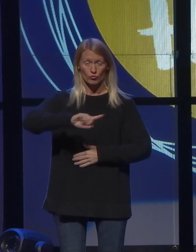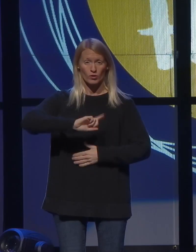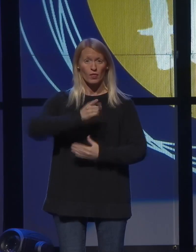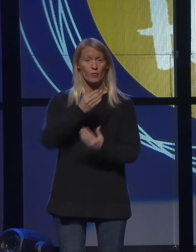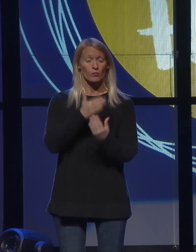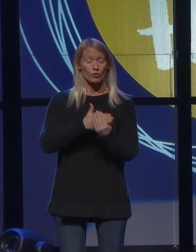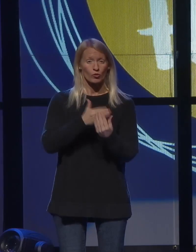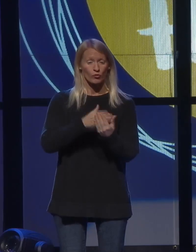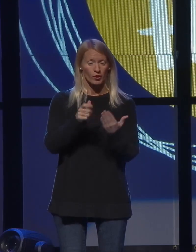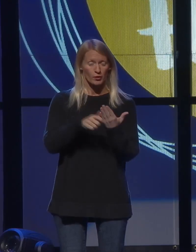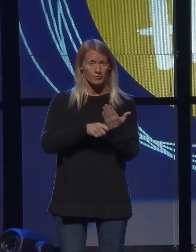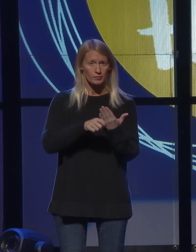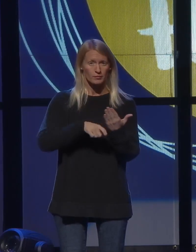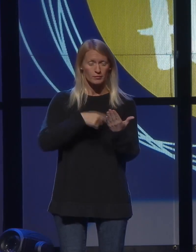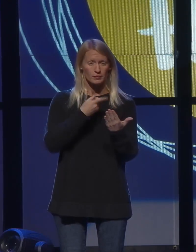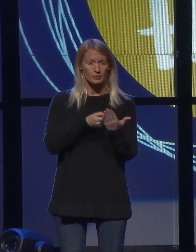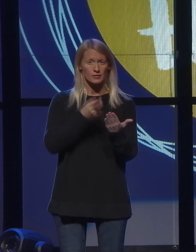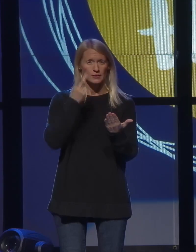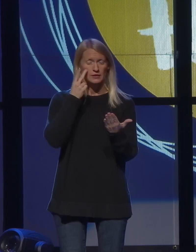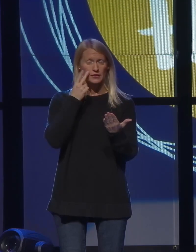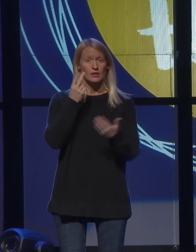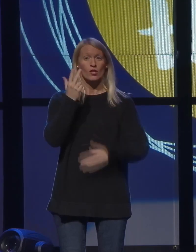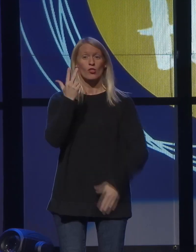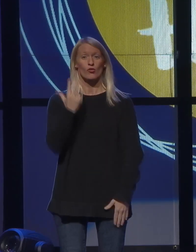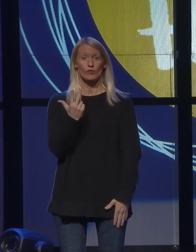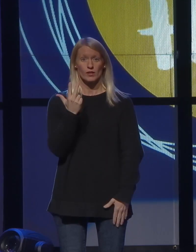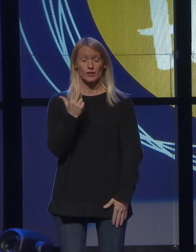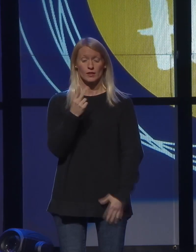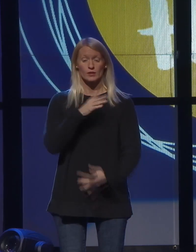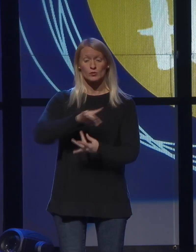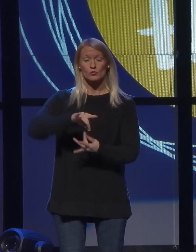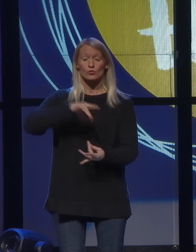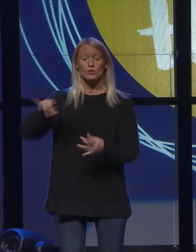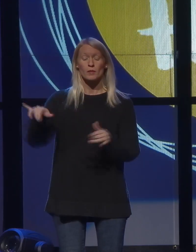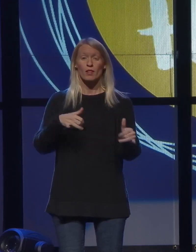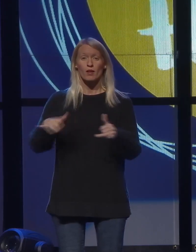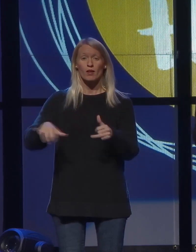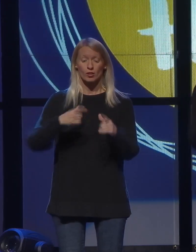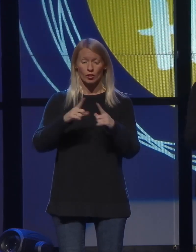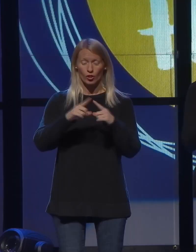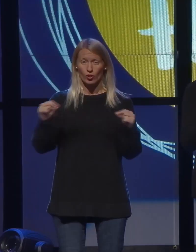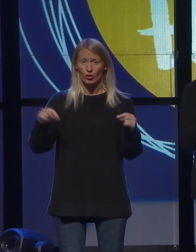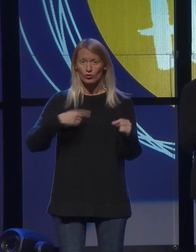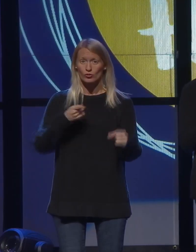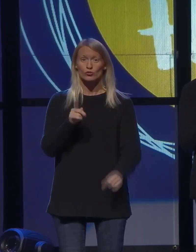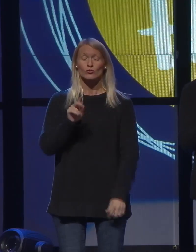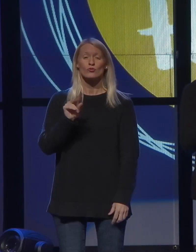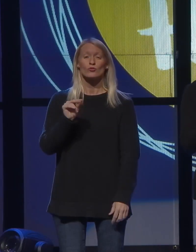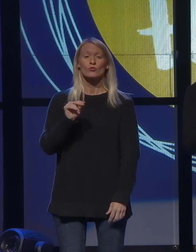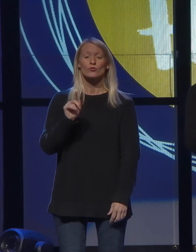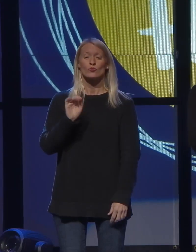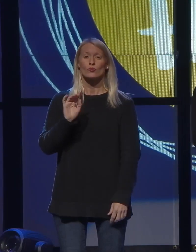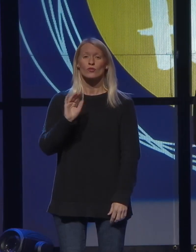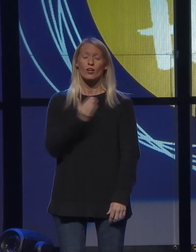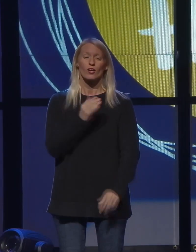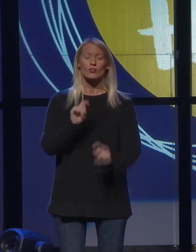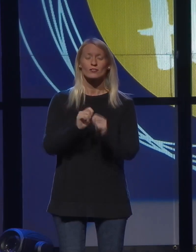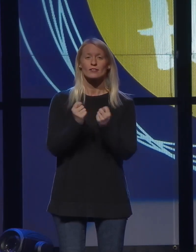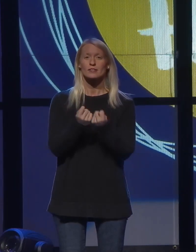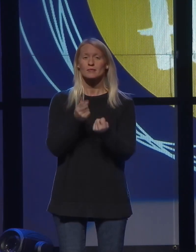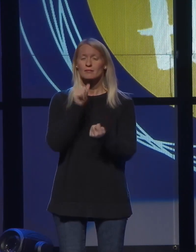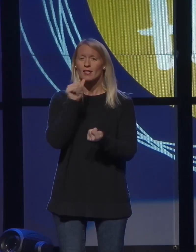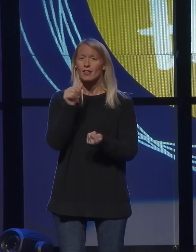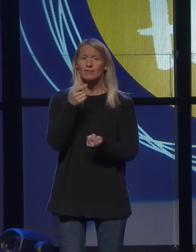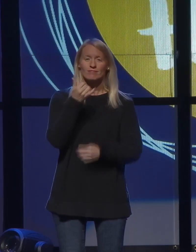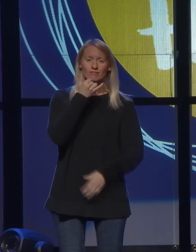see 3 Spooky Palooza cards. No, our team didn't miscount or put those in there by accident. They're supposed to be in